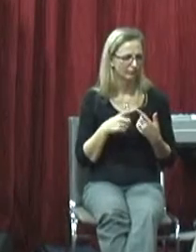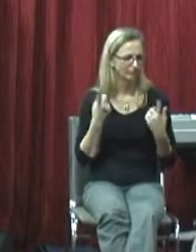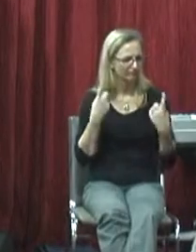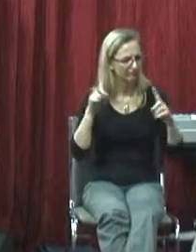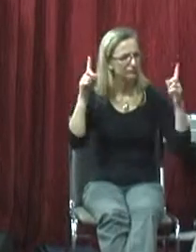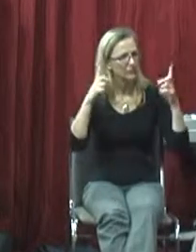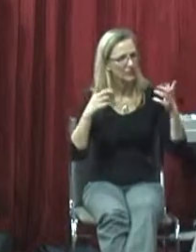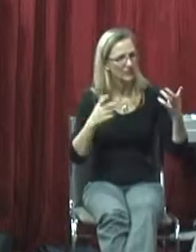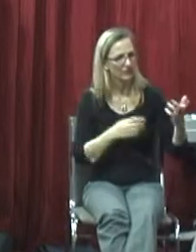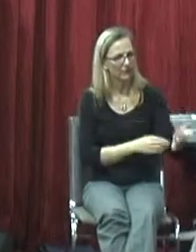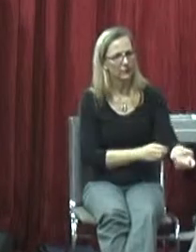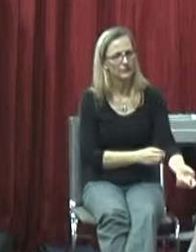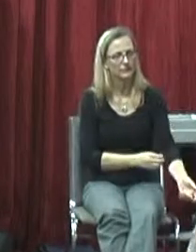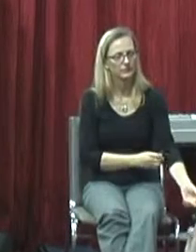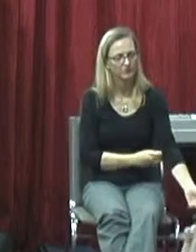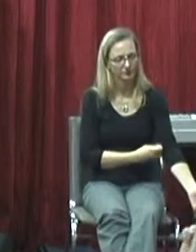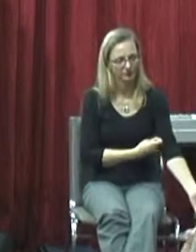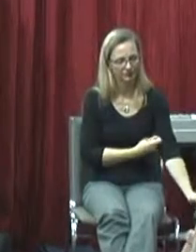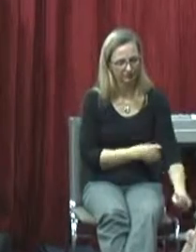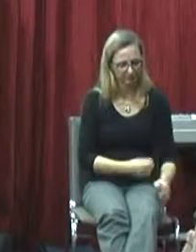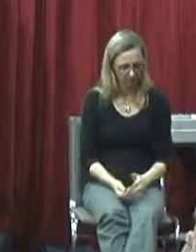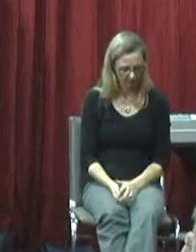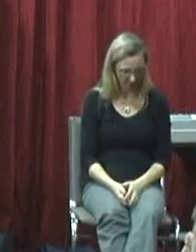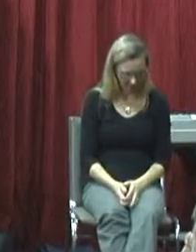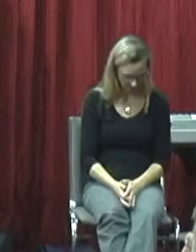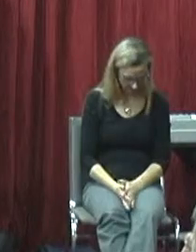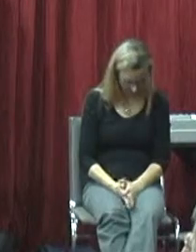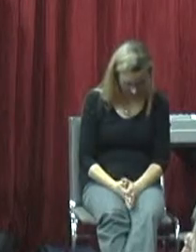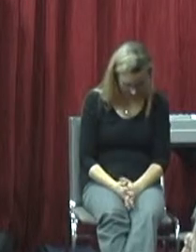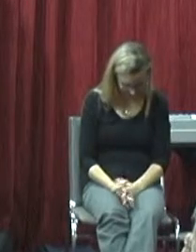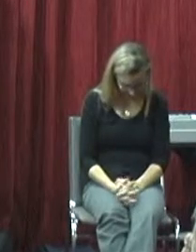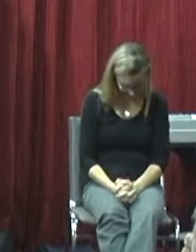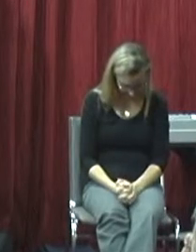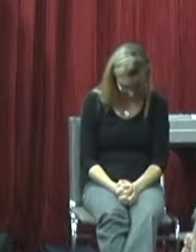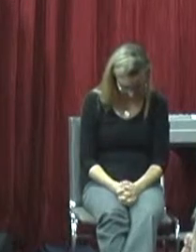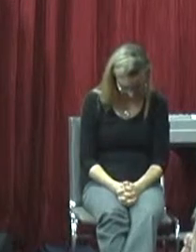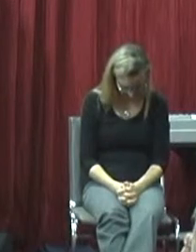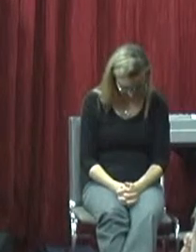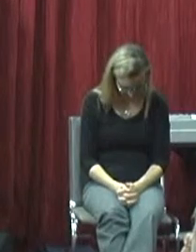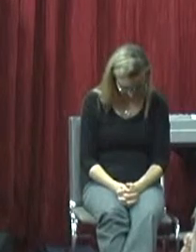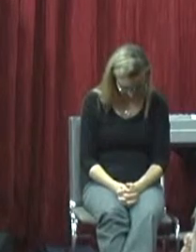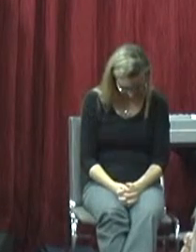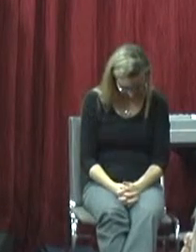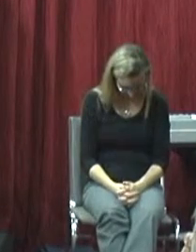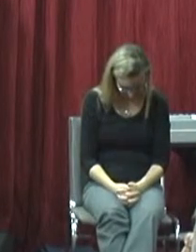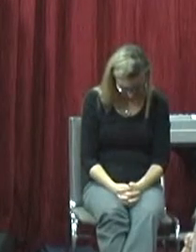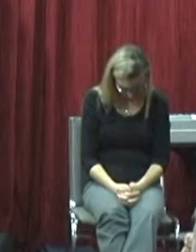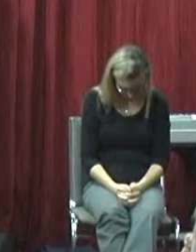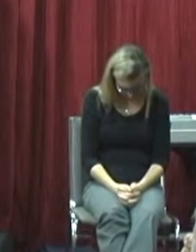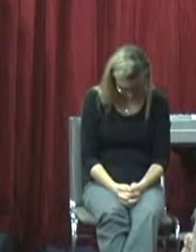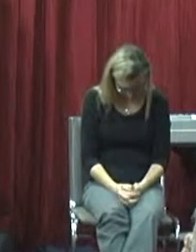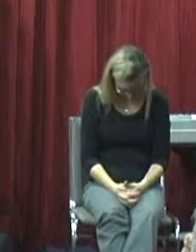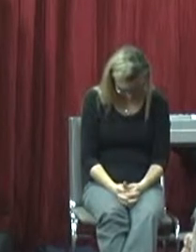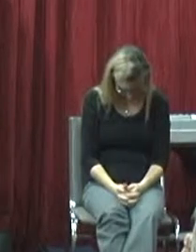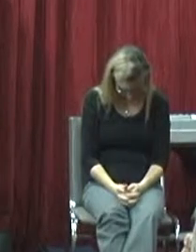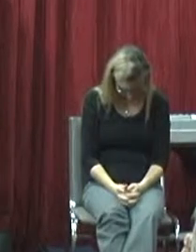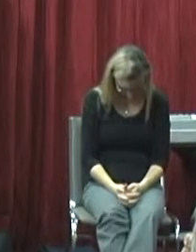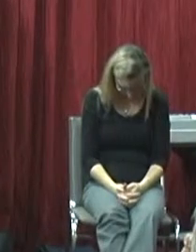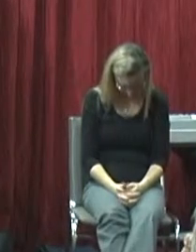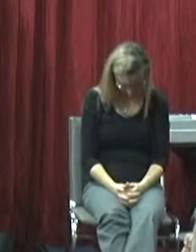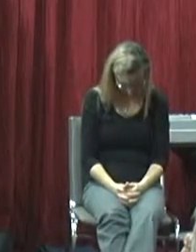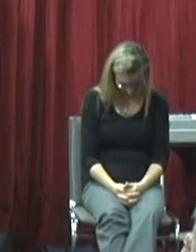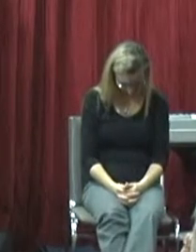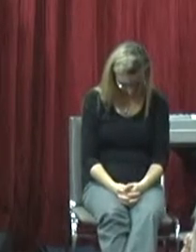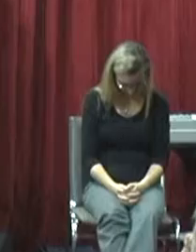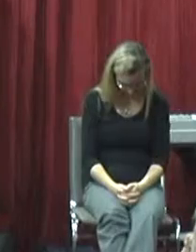thing. Many are called and few are chosen. Who are the ones who are chosen? It's the ones who